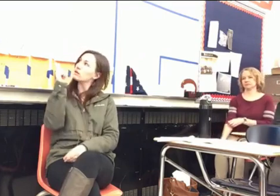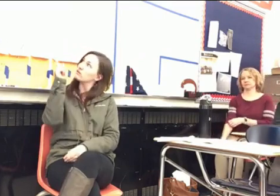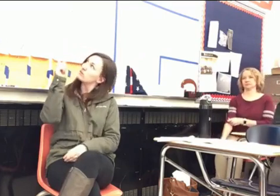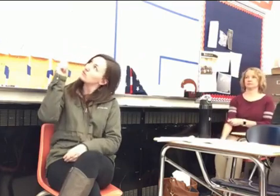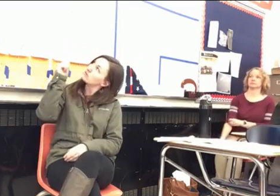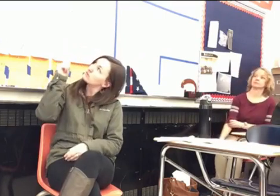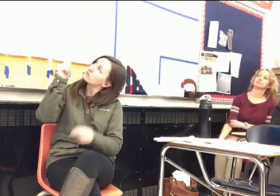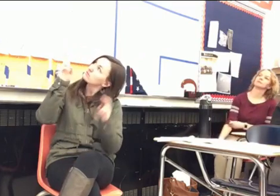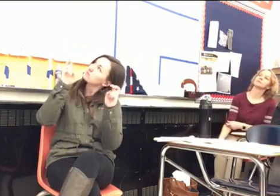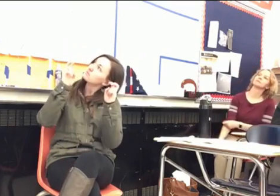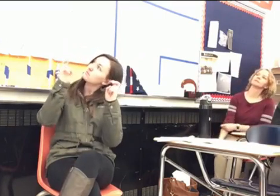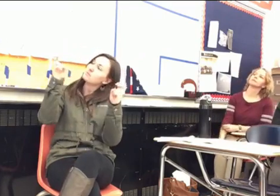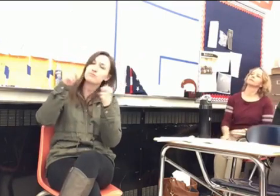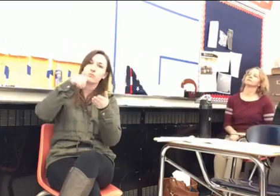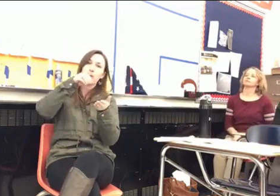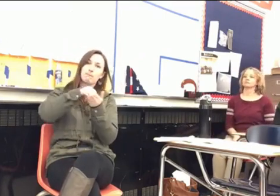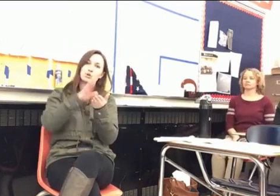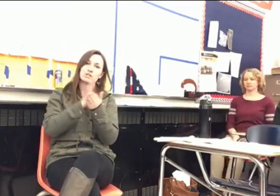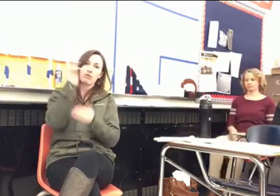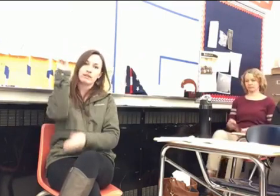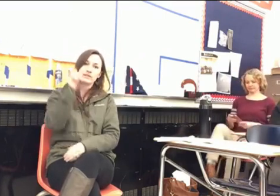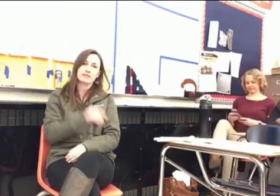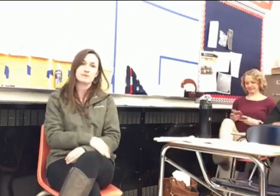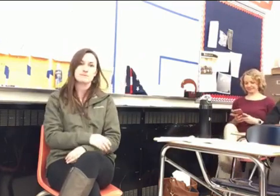this term and this definition, it's up on the board.